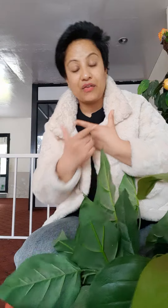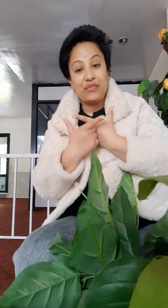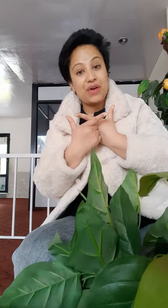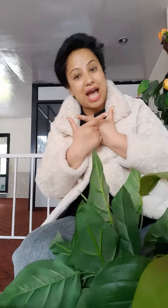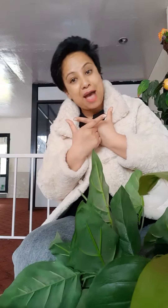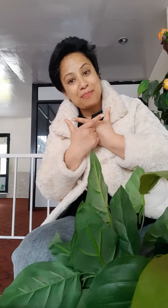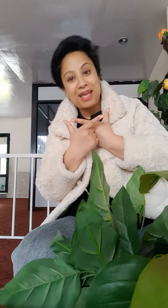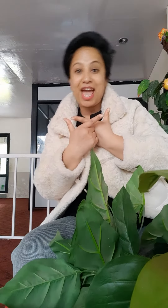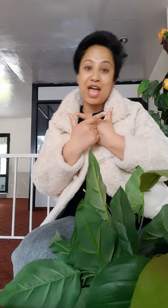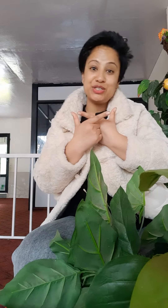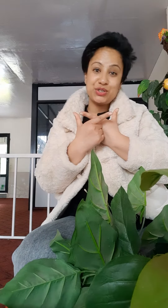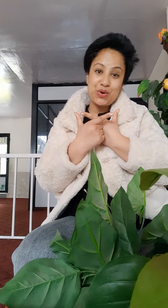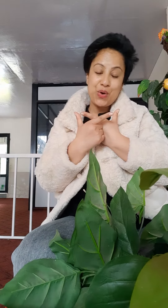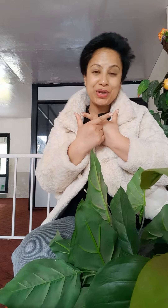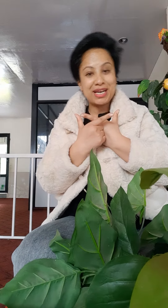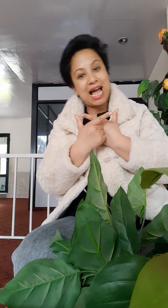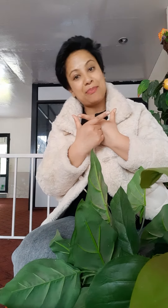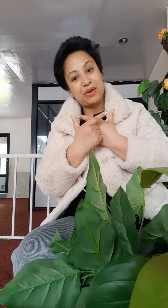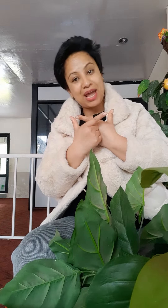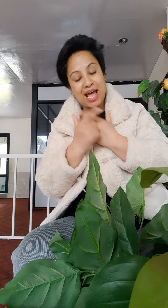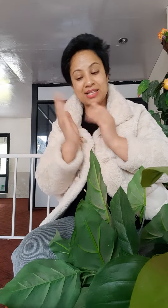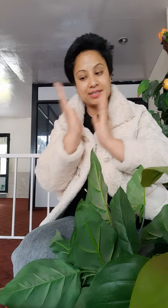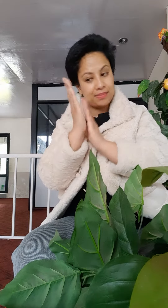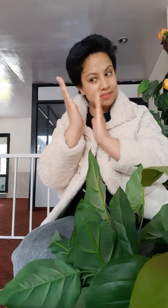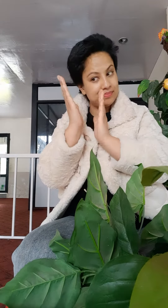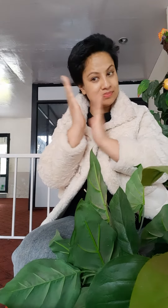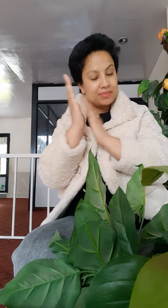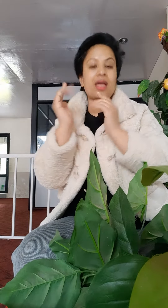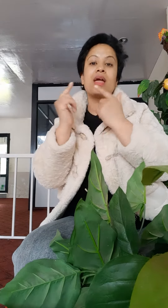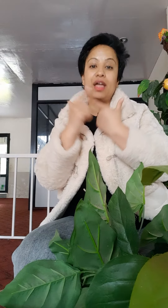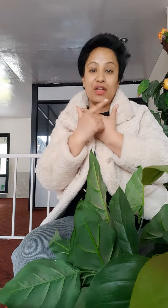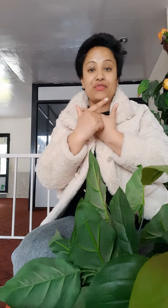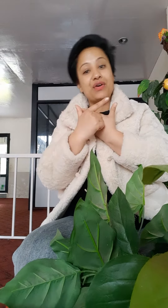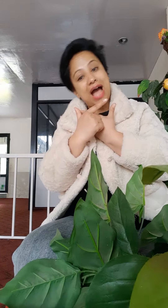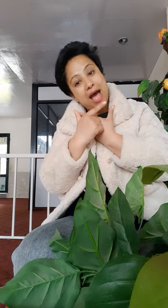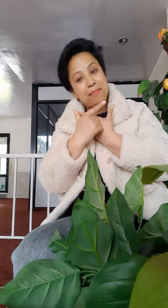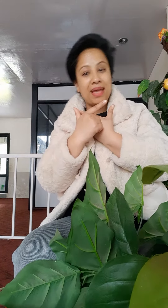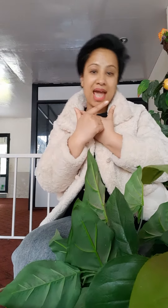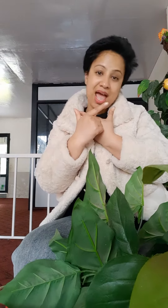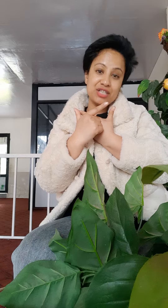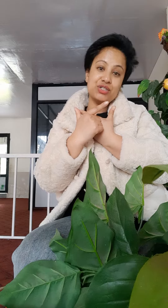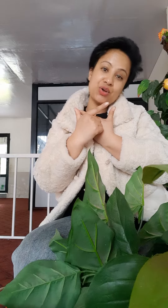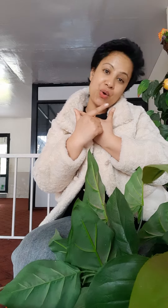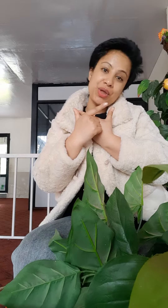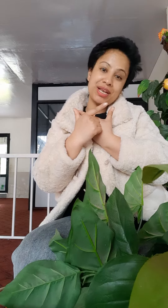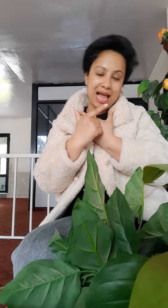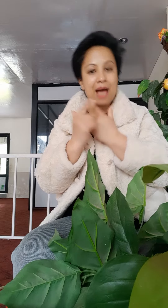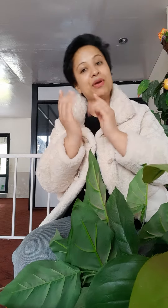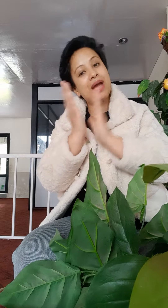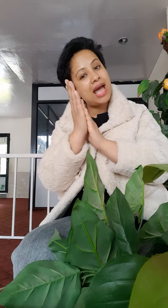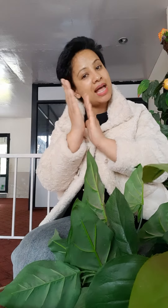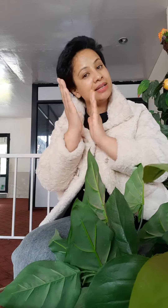If you're happy and you know it, clap your hand If you're happy and you know it, clap your hand